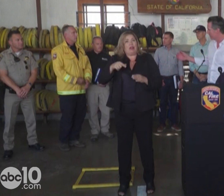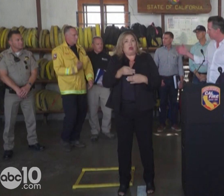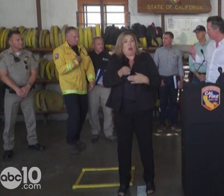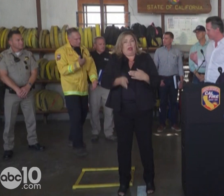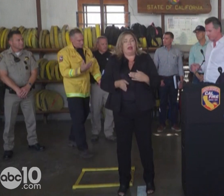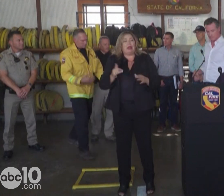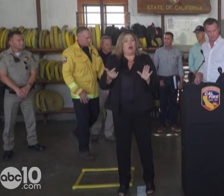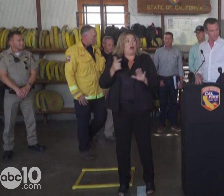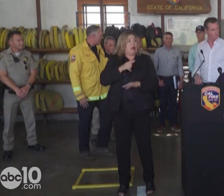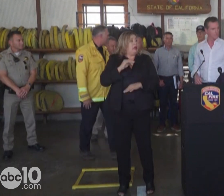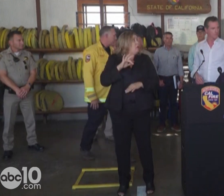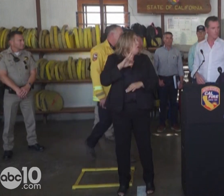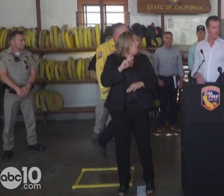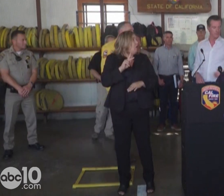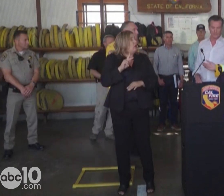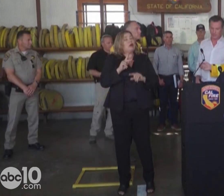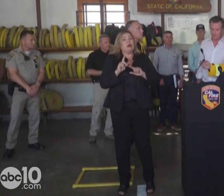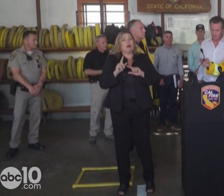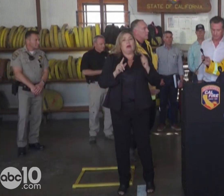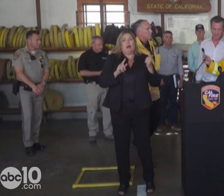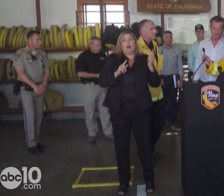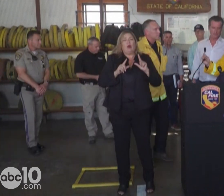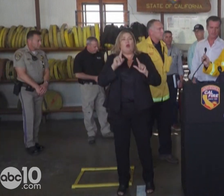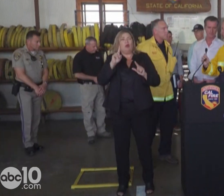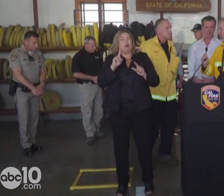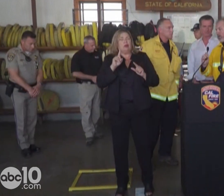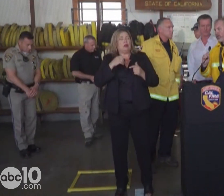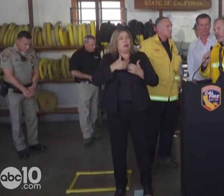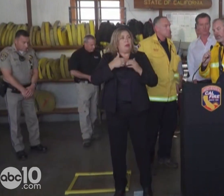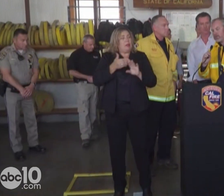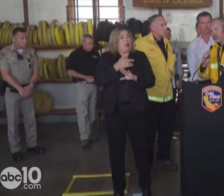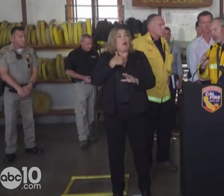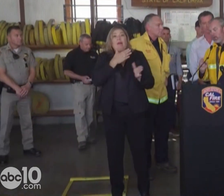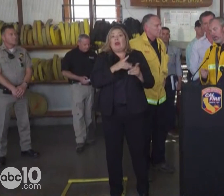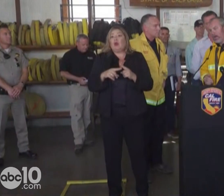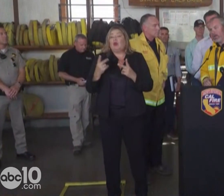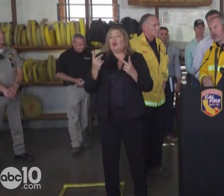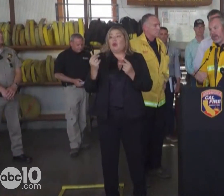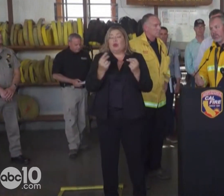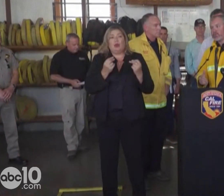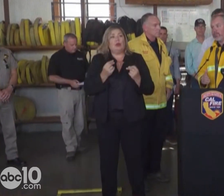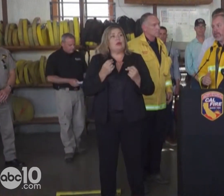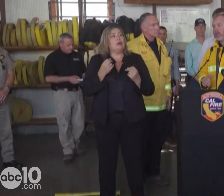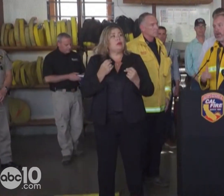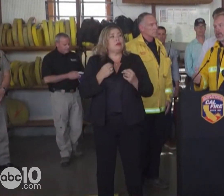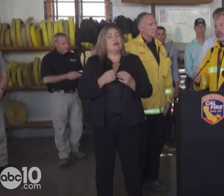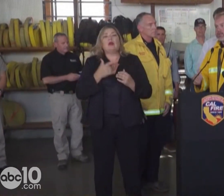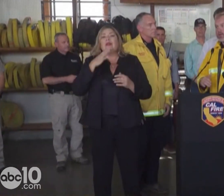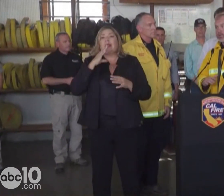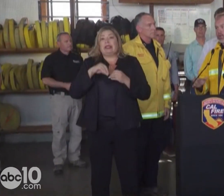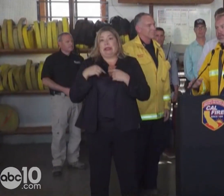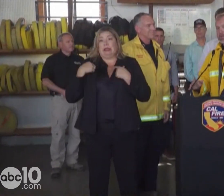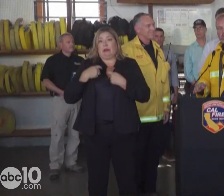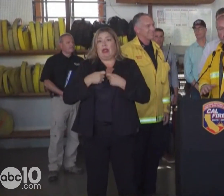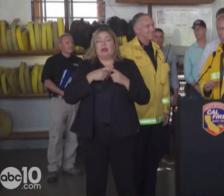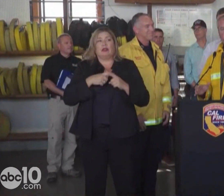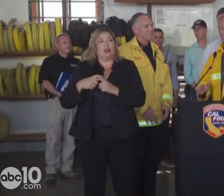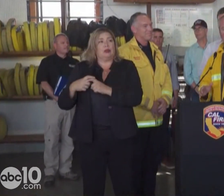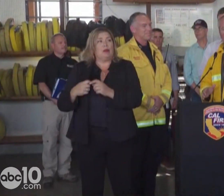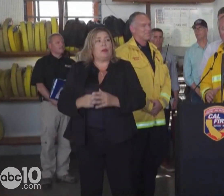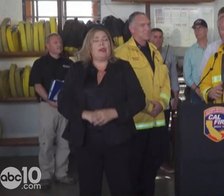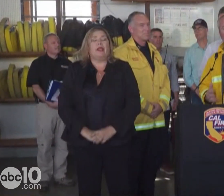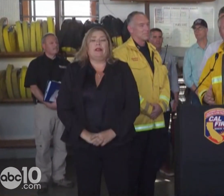Mark and Chief. As he comes up, one thing real quickly that we were going to do is queremos también agradecer a todos que